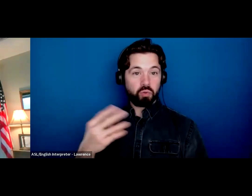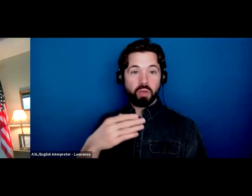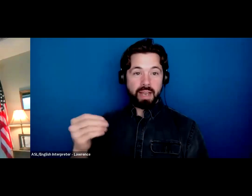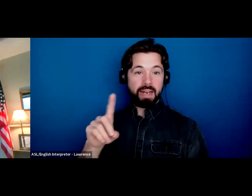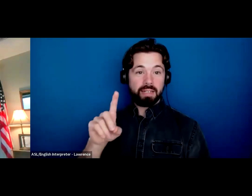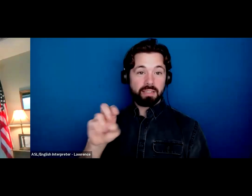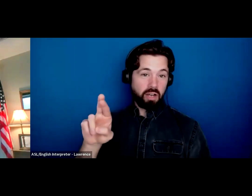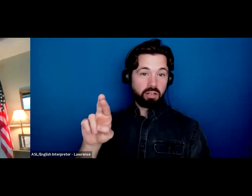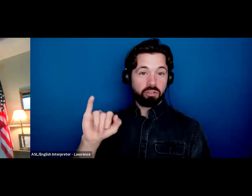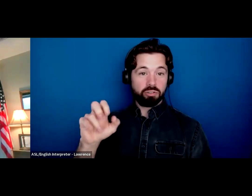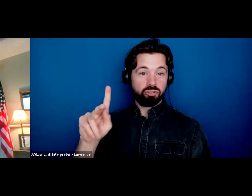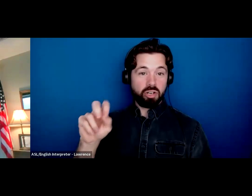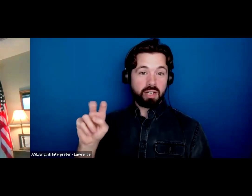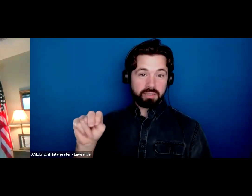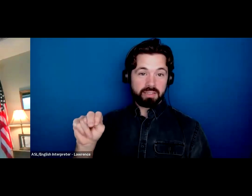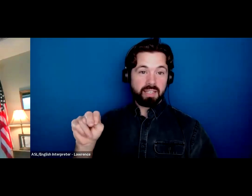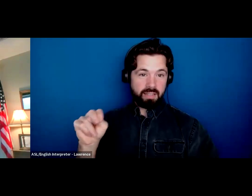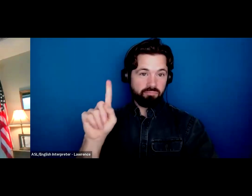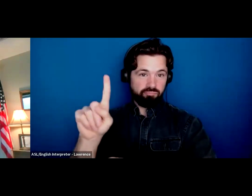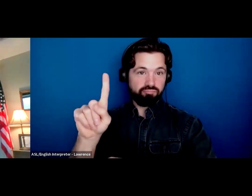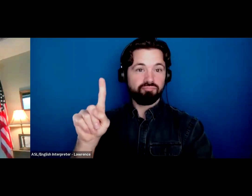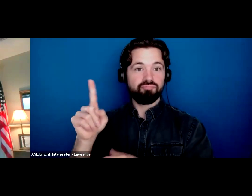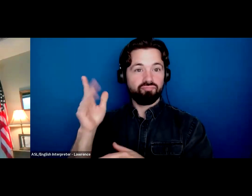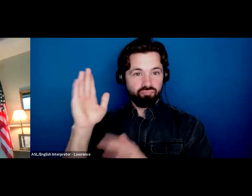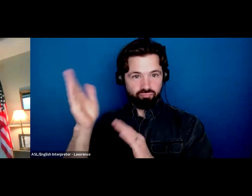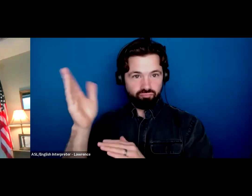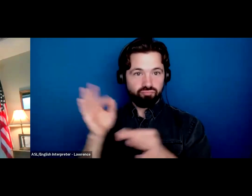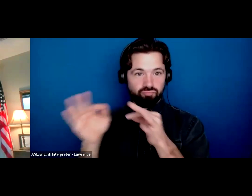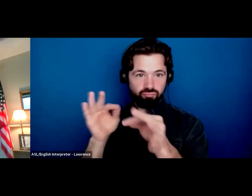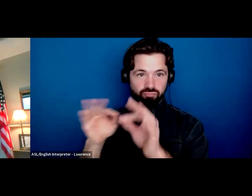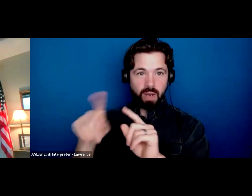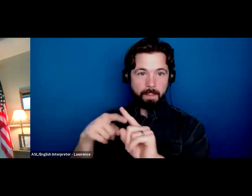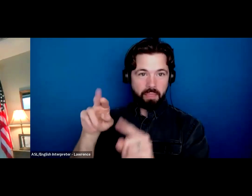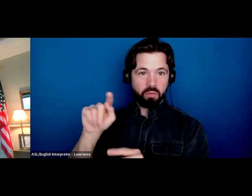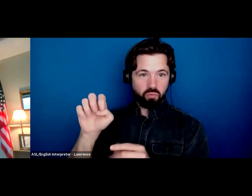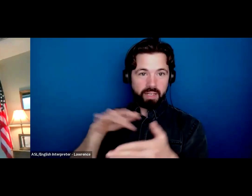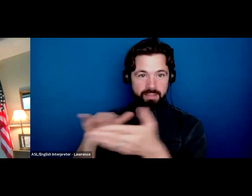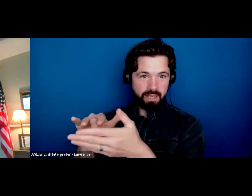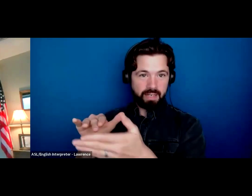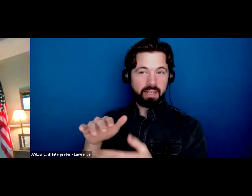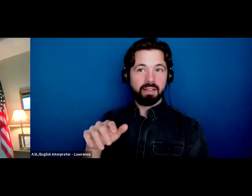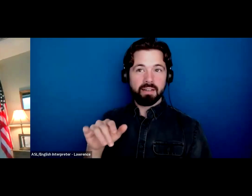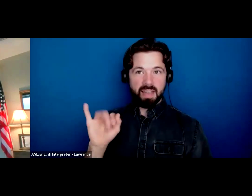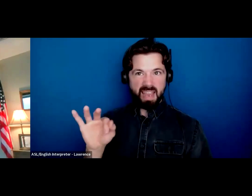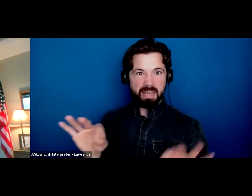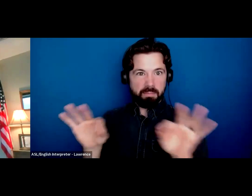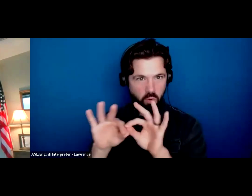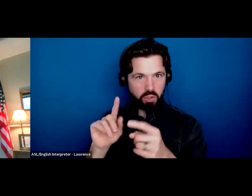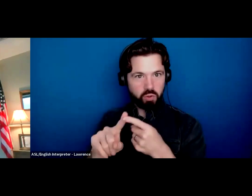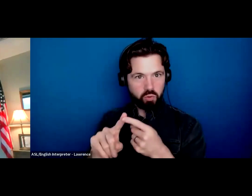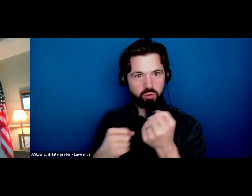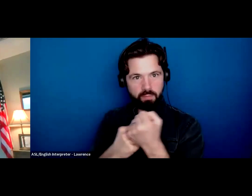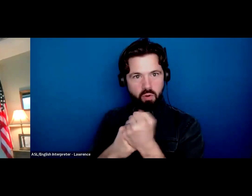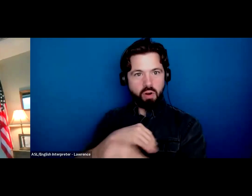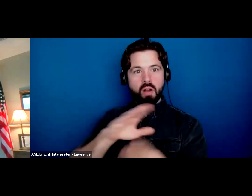specifically spoke about the rate study and the importance of seeing if we can, support all of our